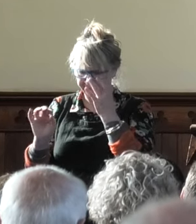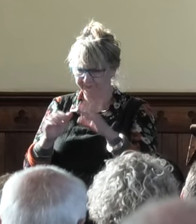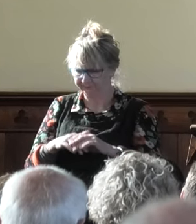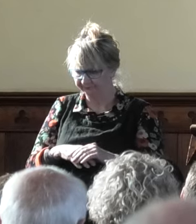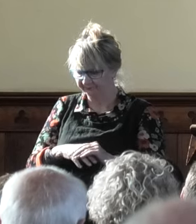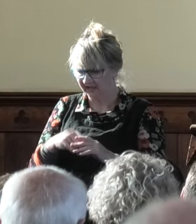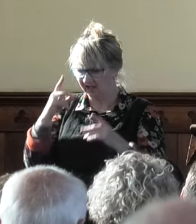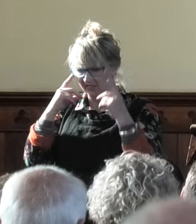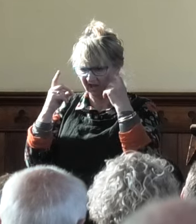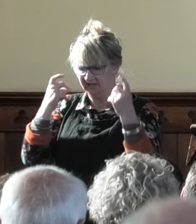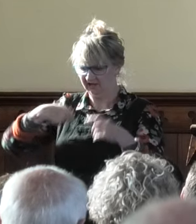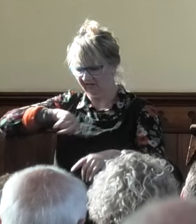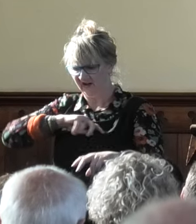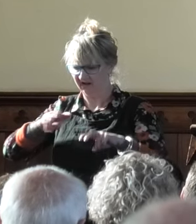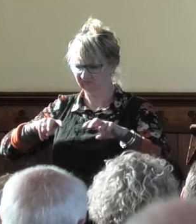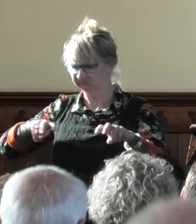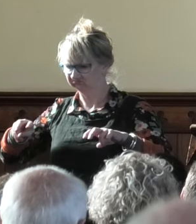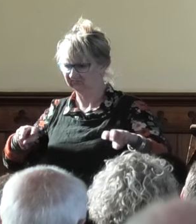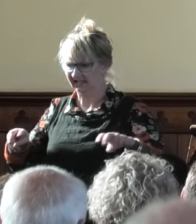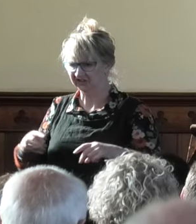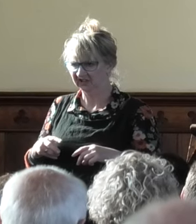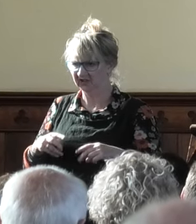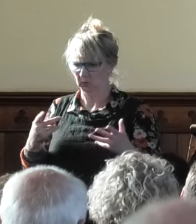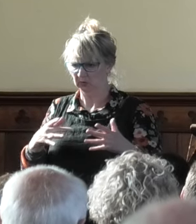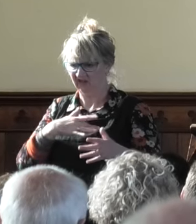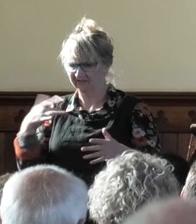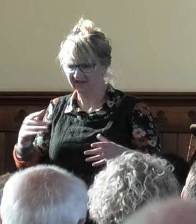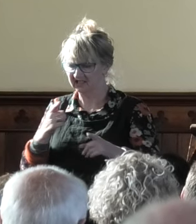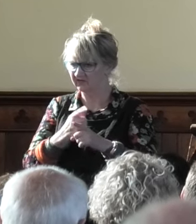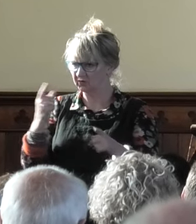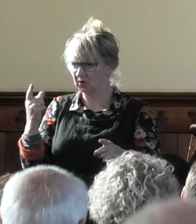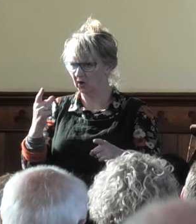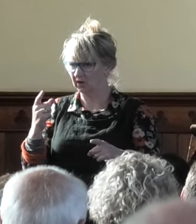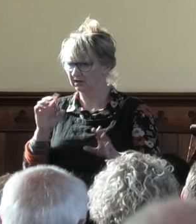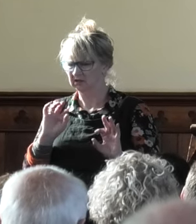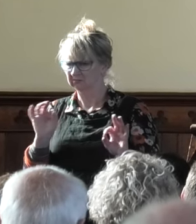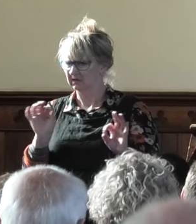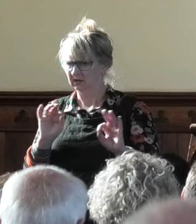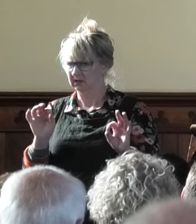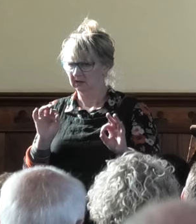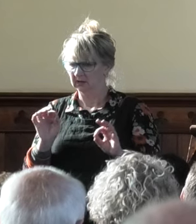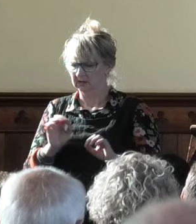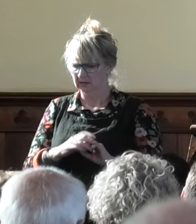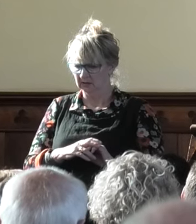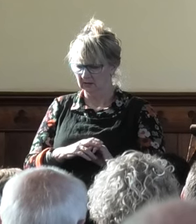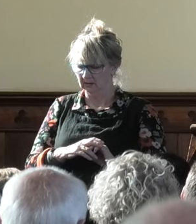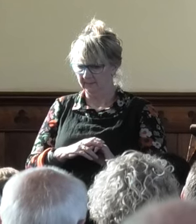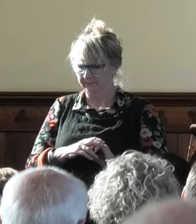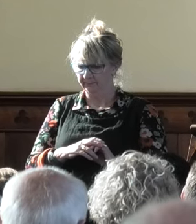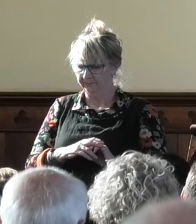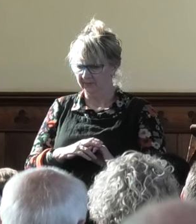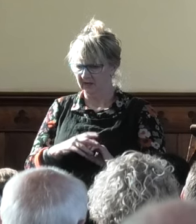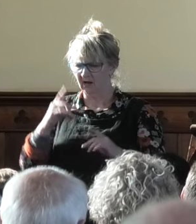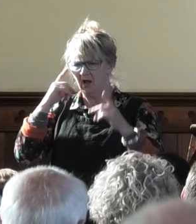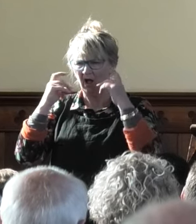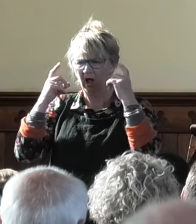The idea that our actions might be in any way offensive to God is a very unpopular one in our day. This